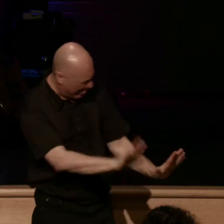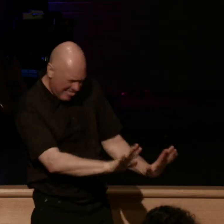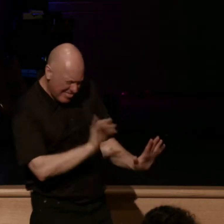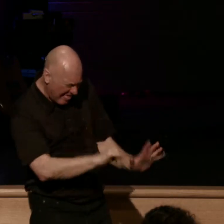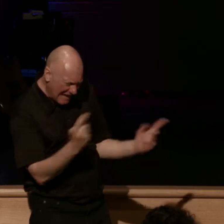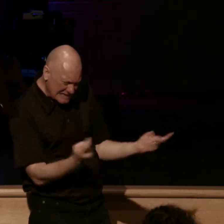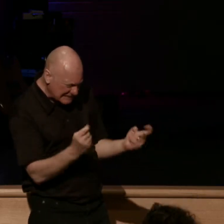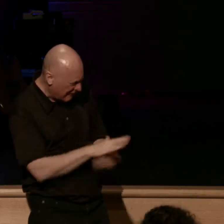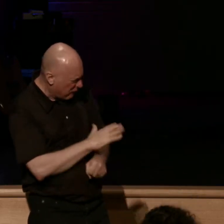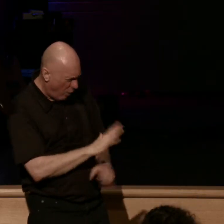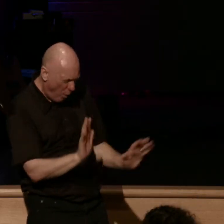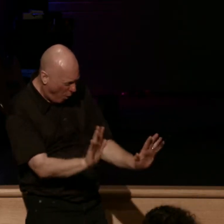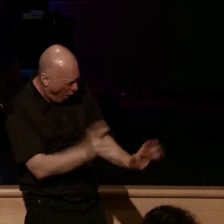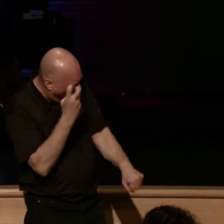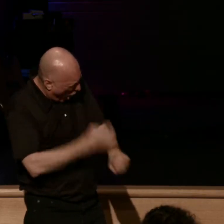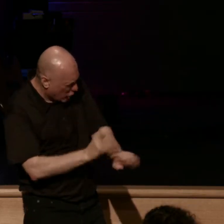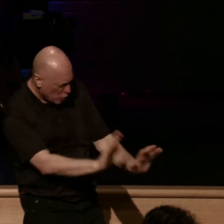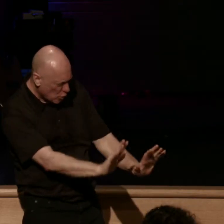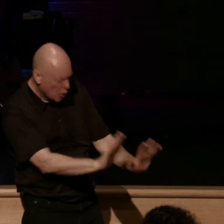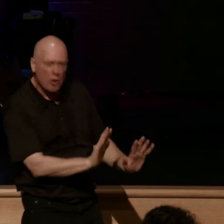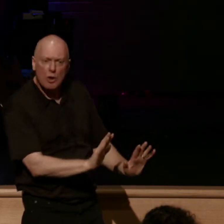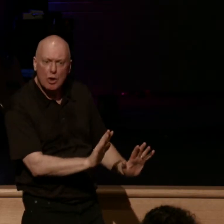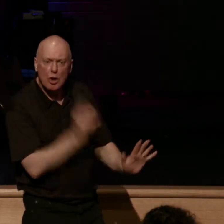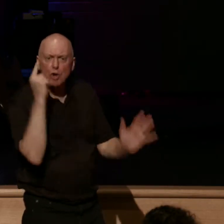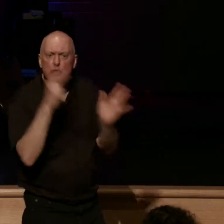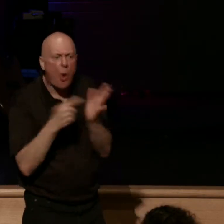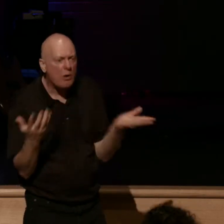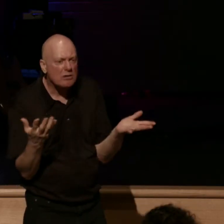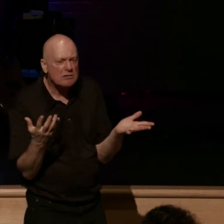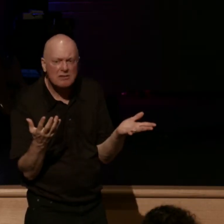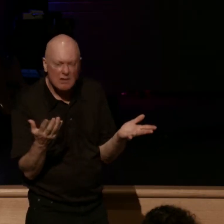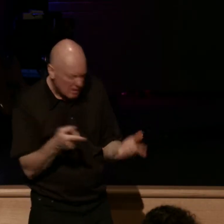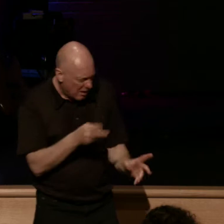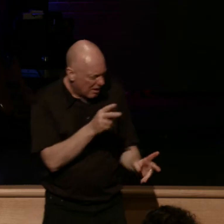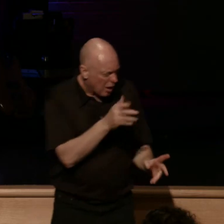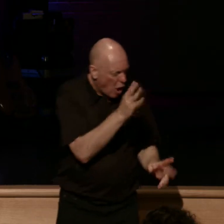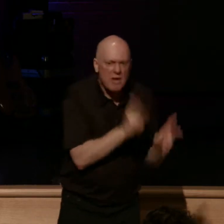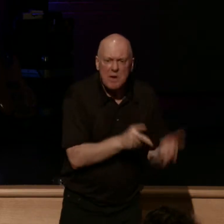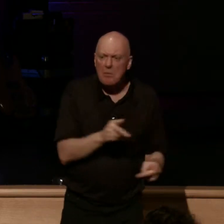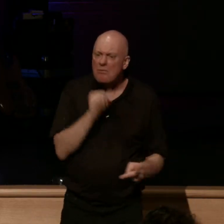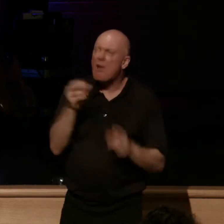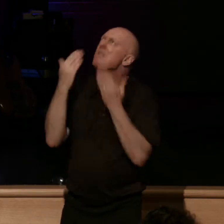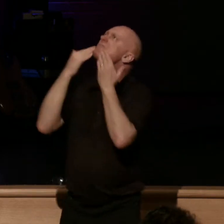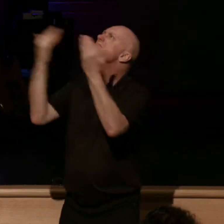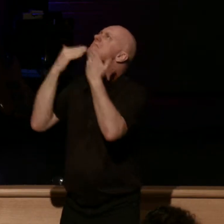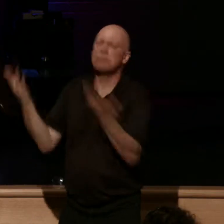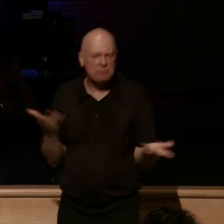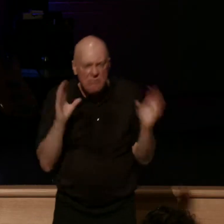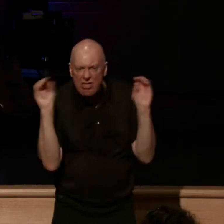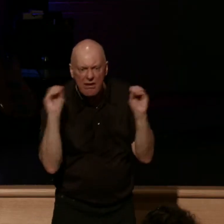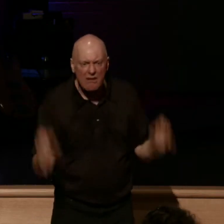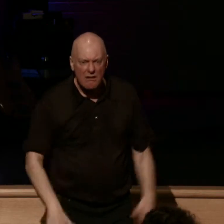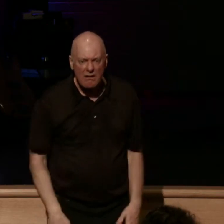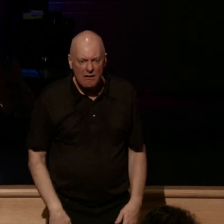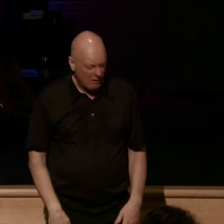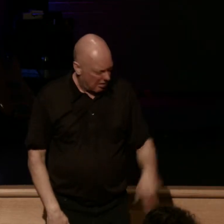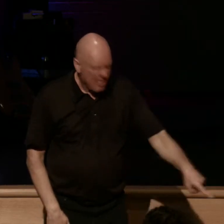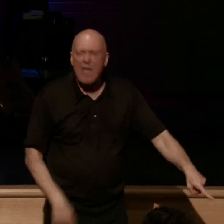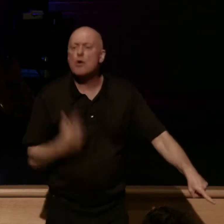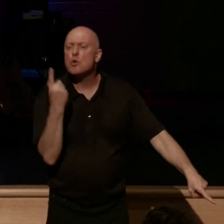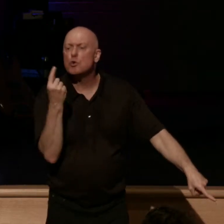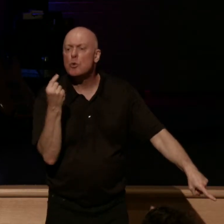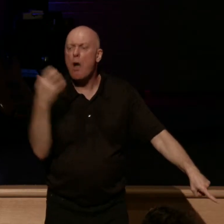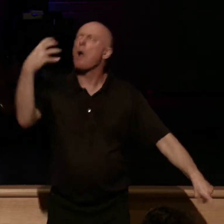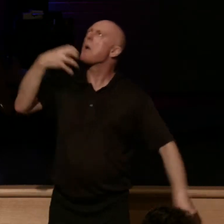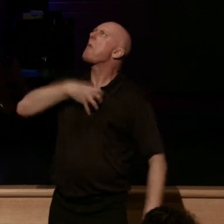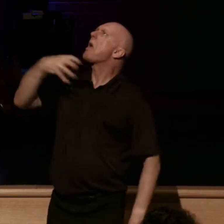a hard way. Notice there's no gratitude from God's people. There's the opposite. There's a